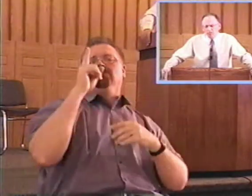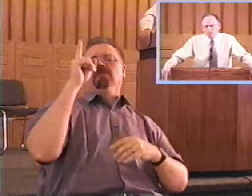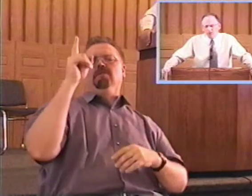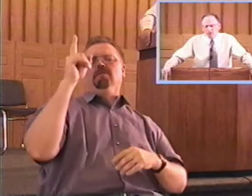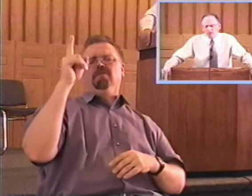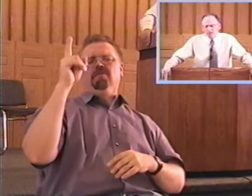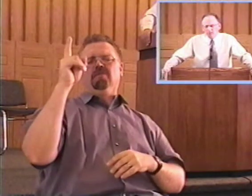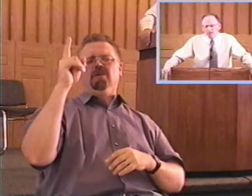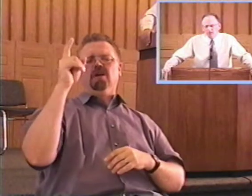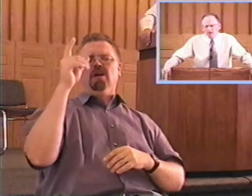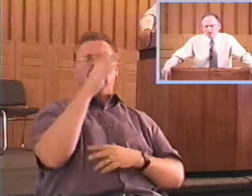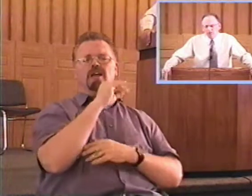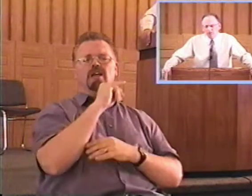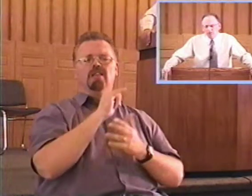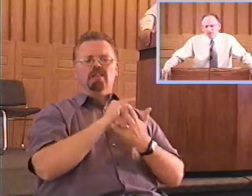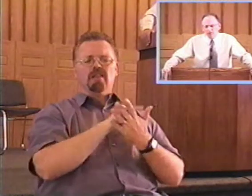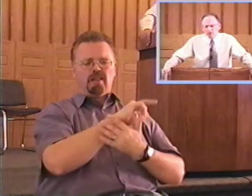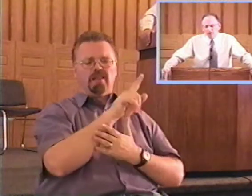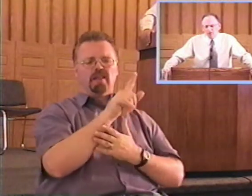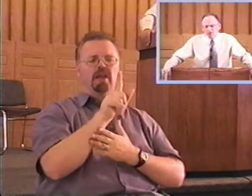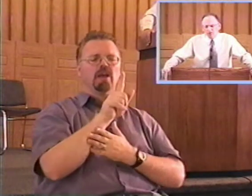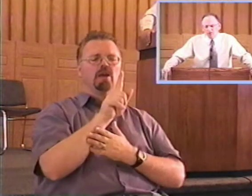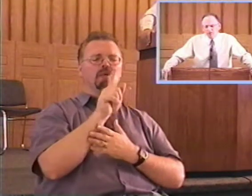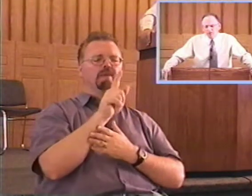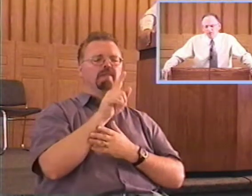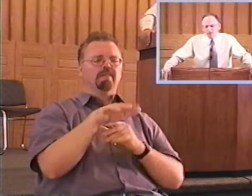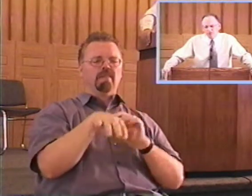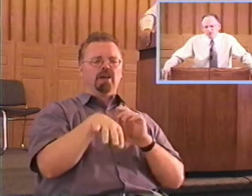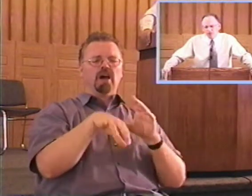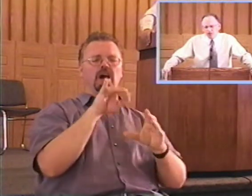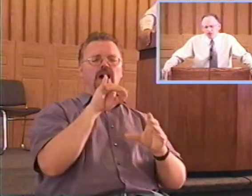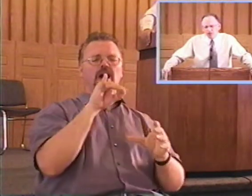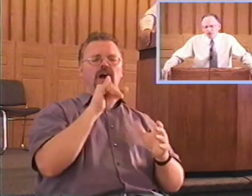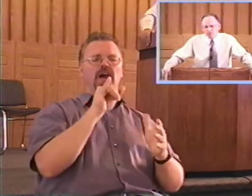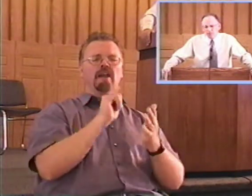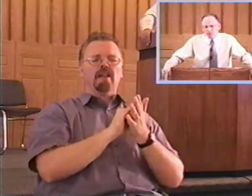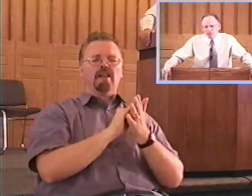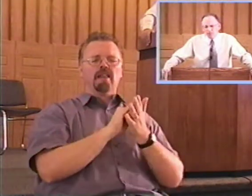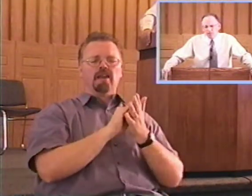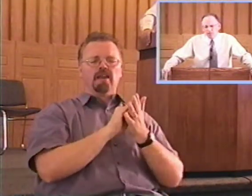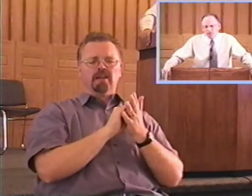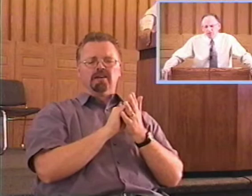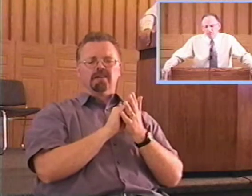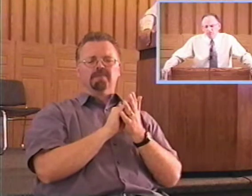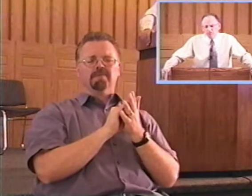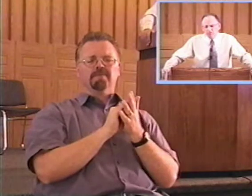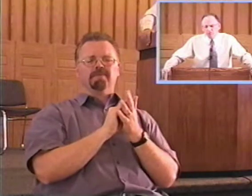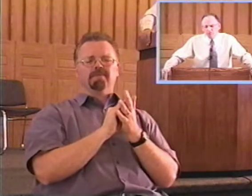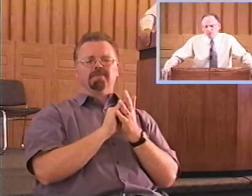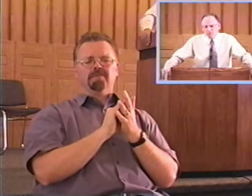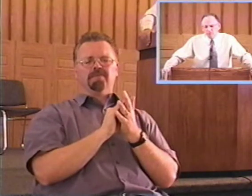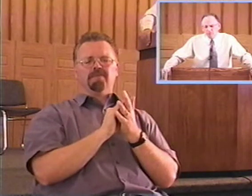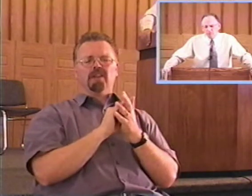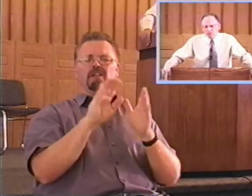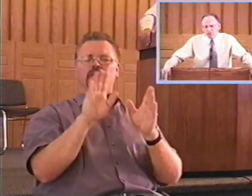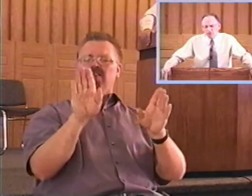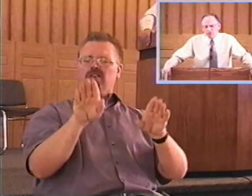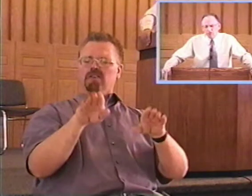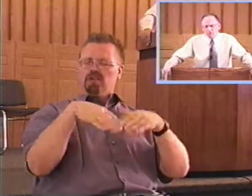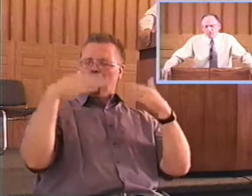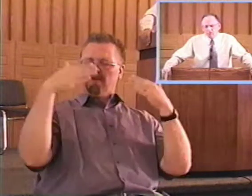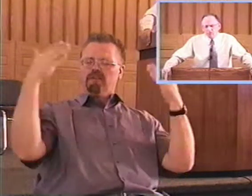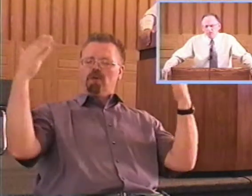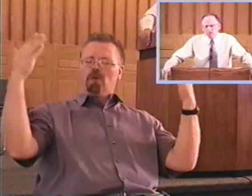in trembling, they might find this time the open arms